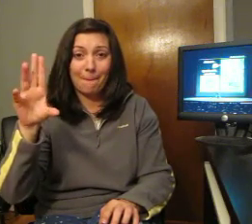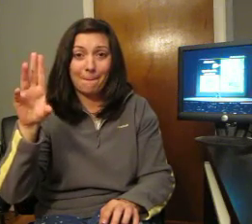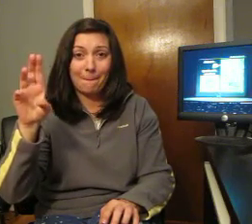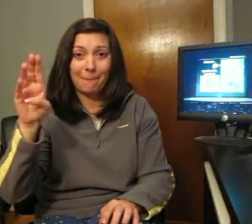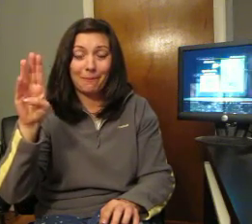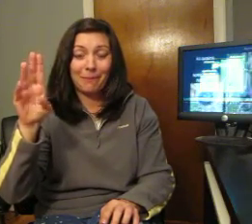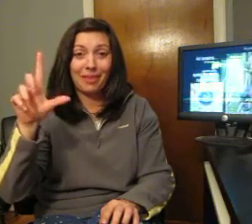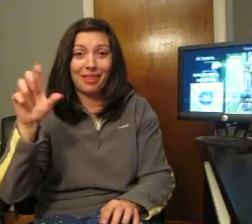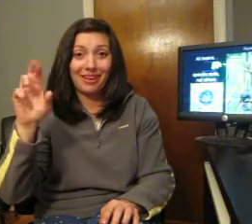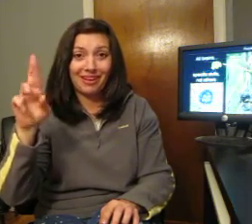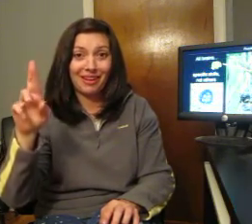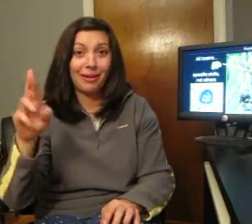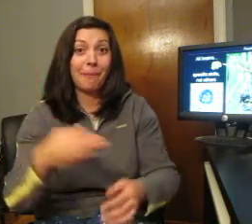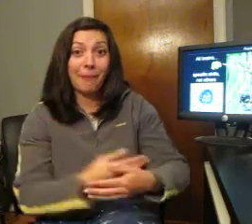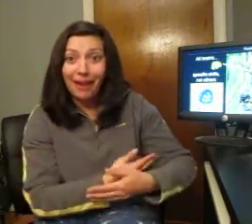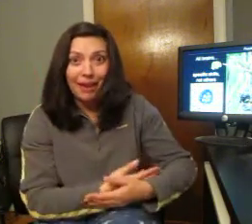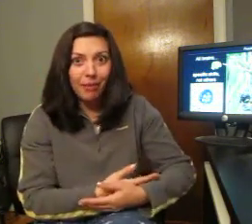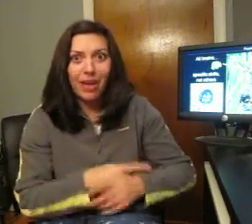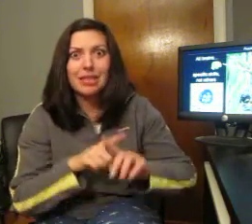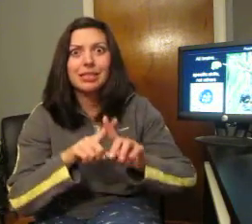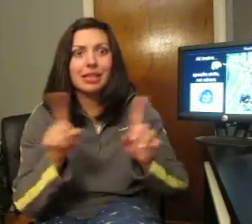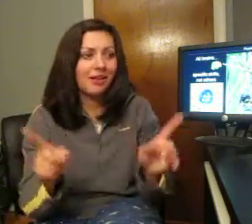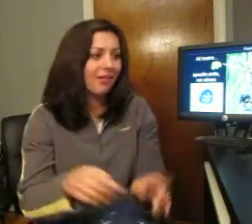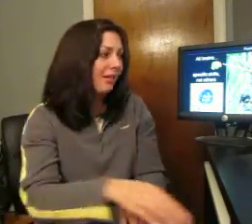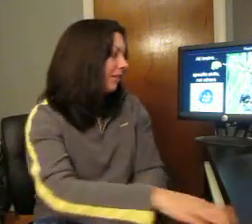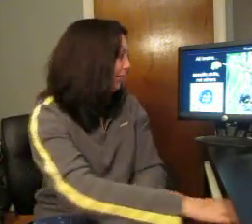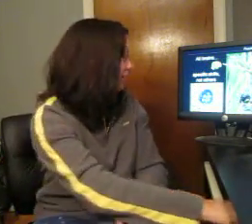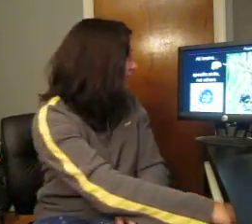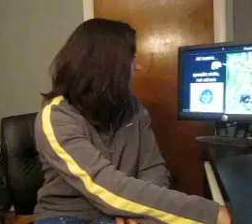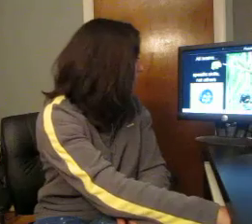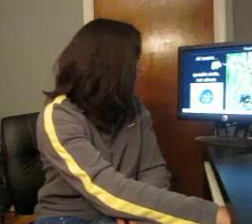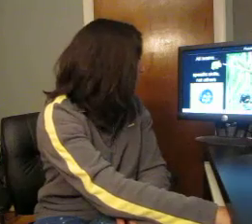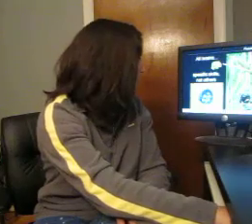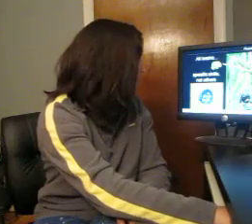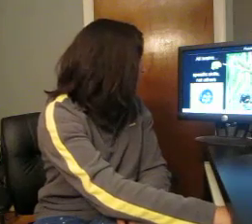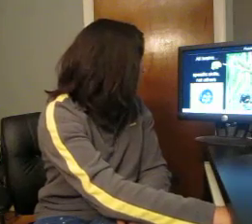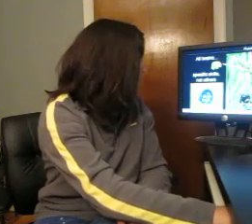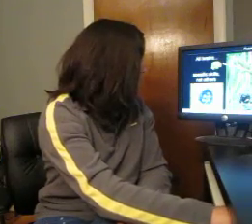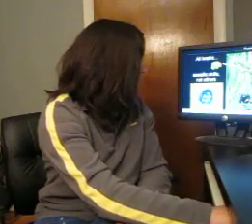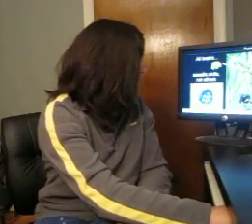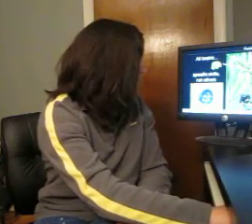Of course, it is a bird brain, but like I said in the beginning,